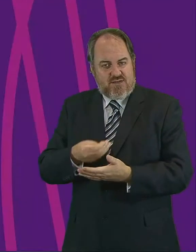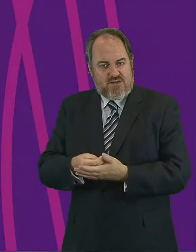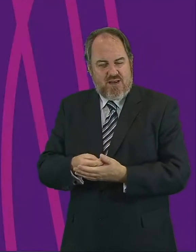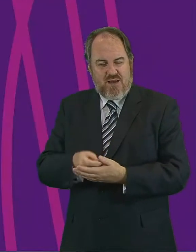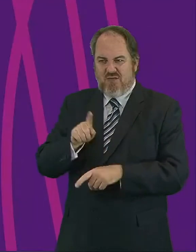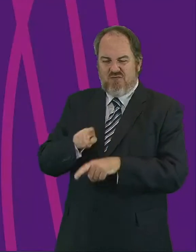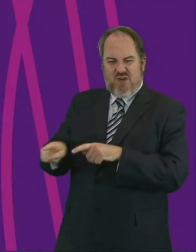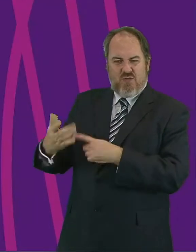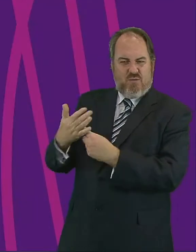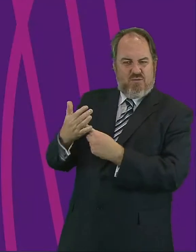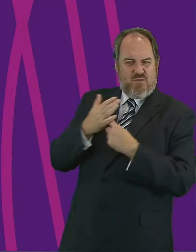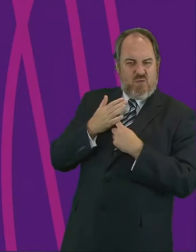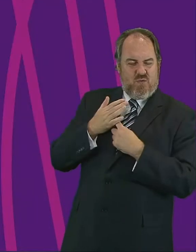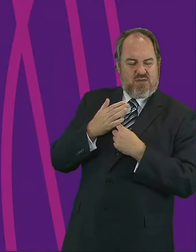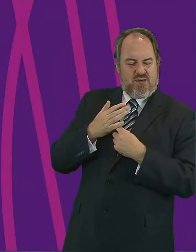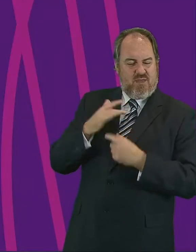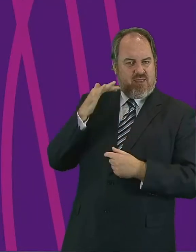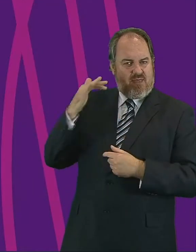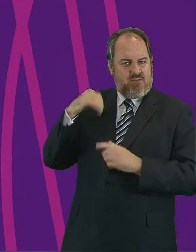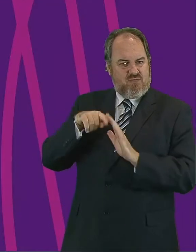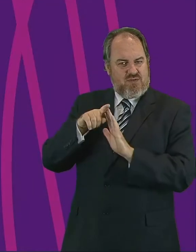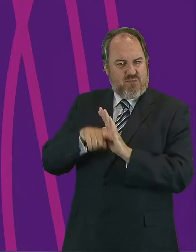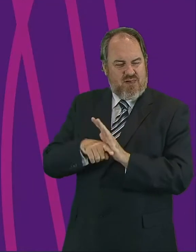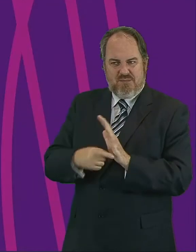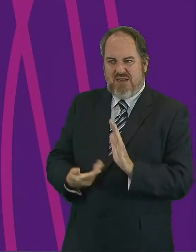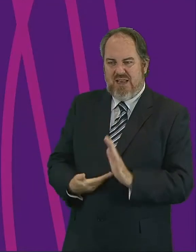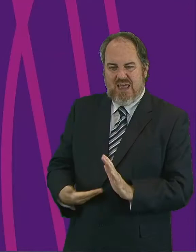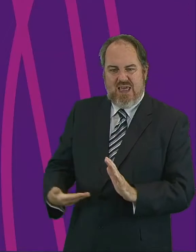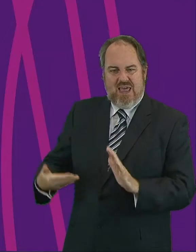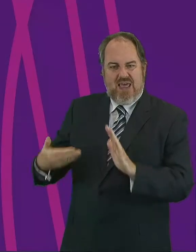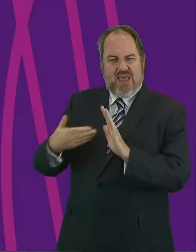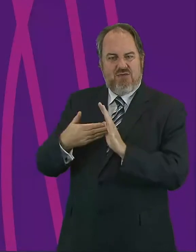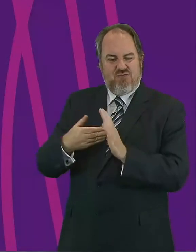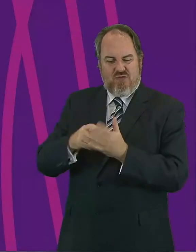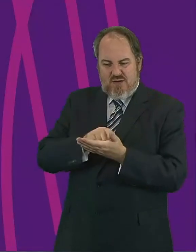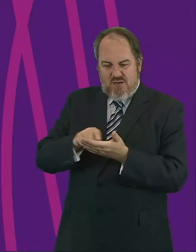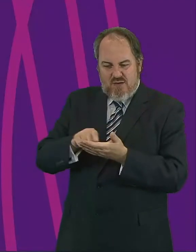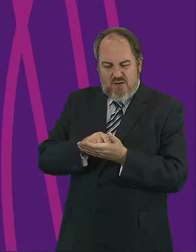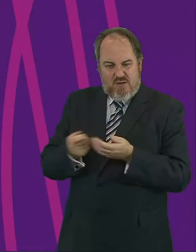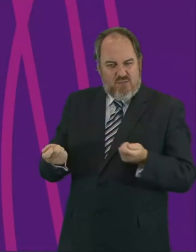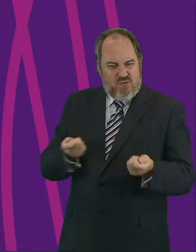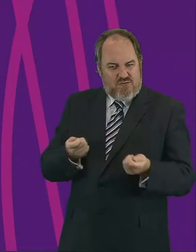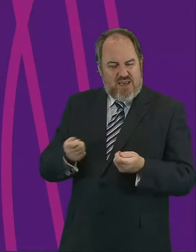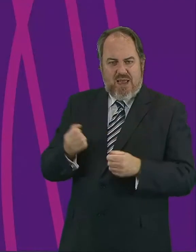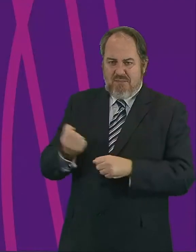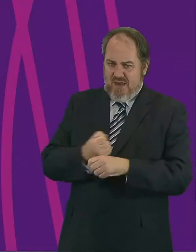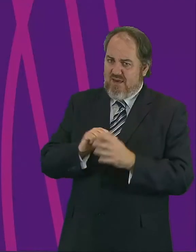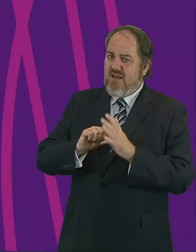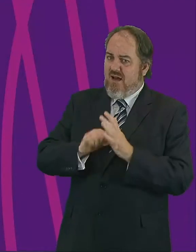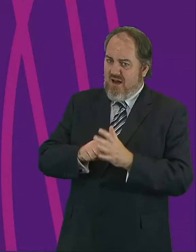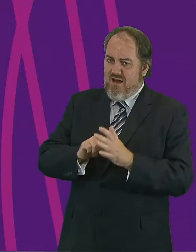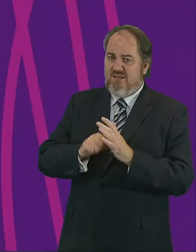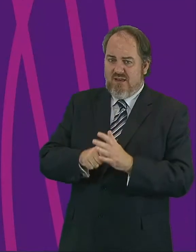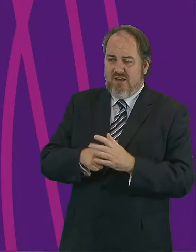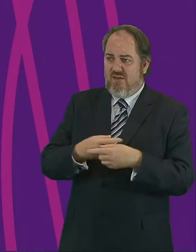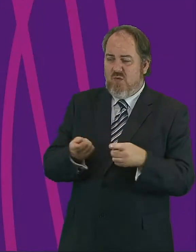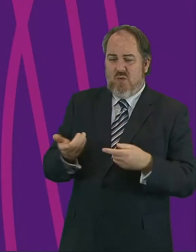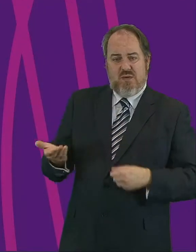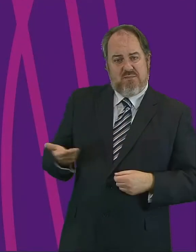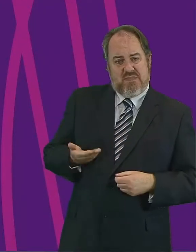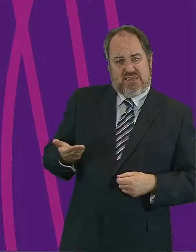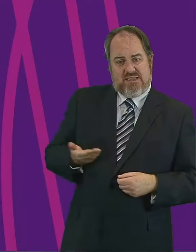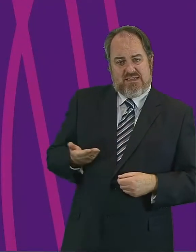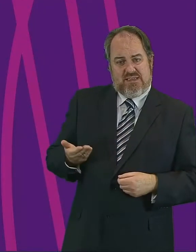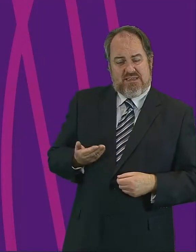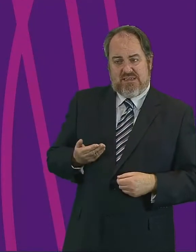way proposed will increase bureaucracy and make life more difficult for every business and consumer in Scotland. The